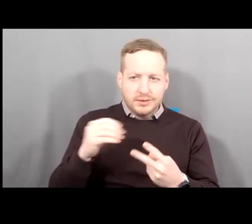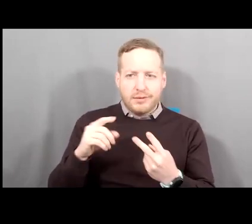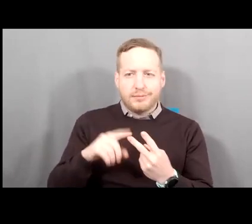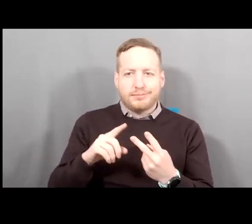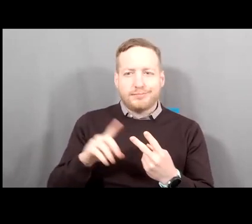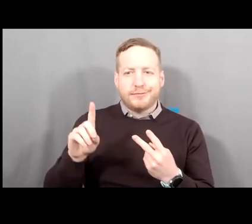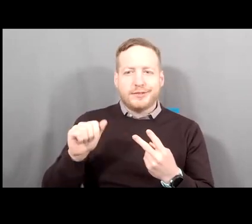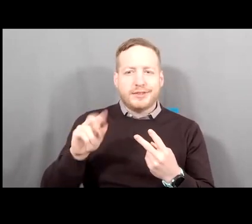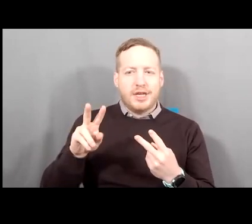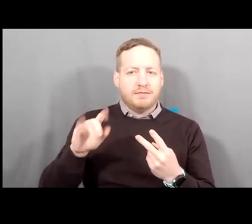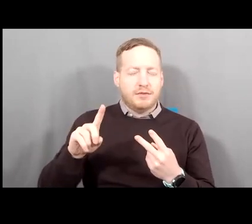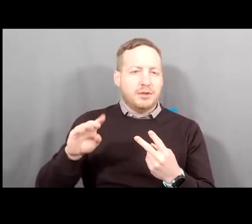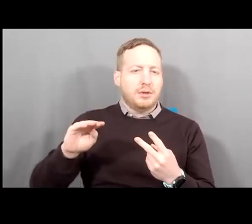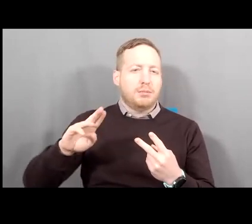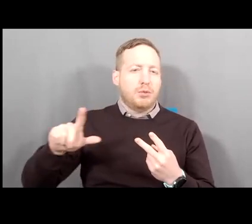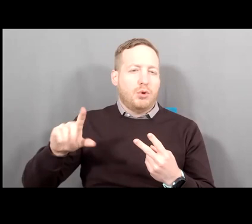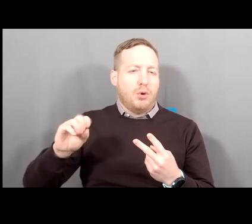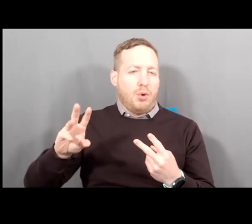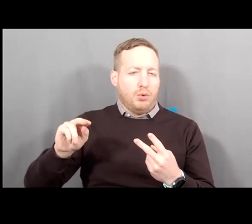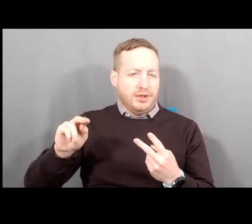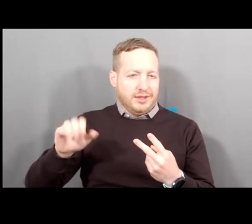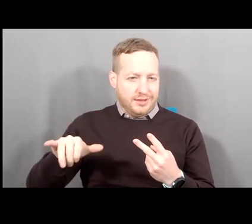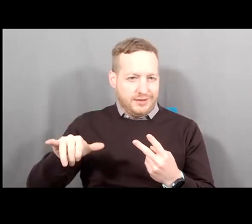Drew Baisley